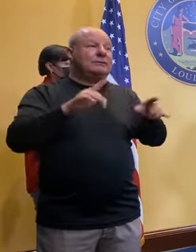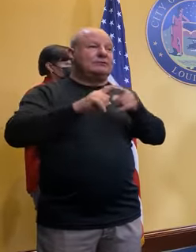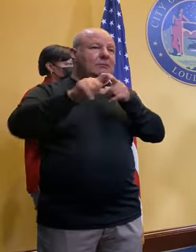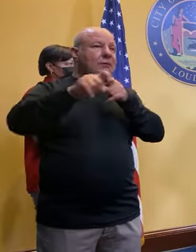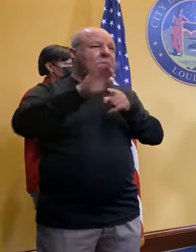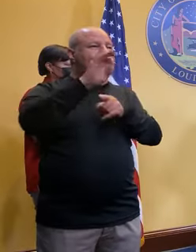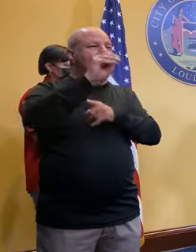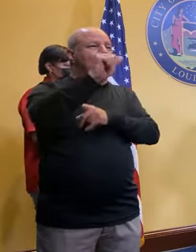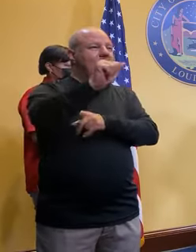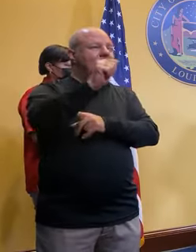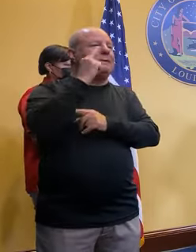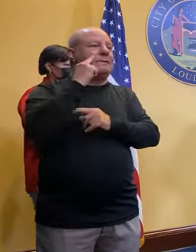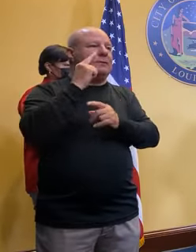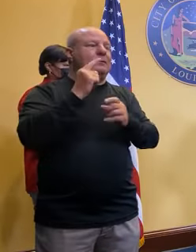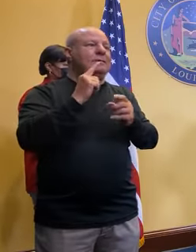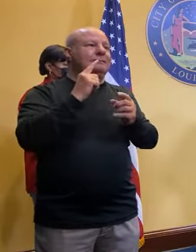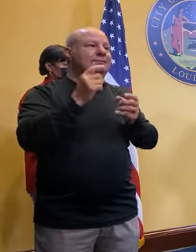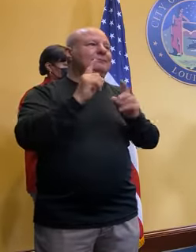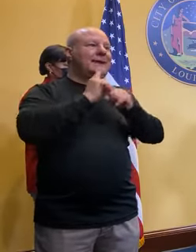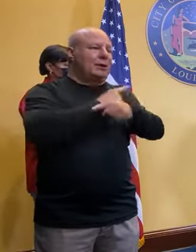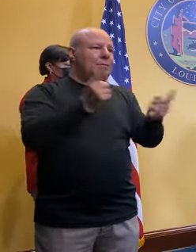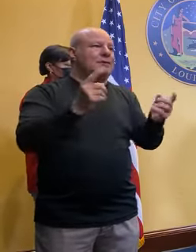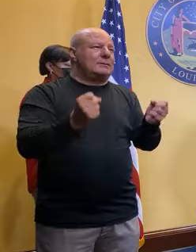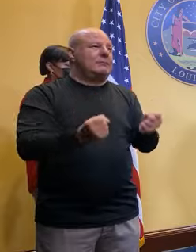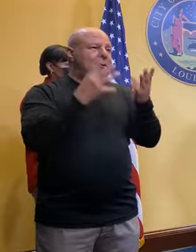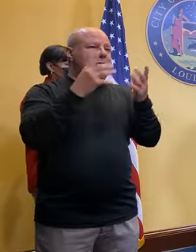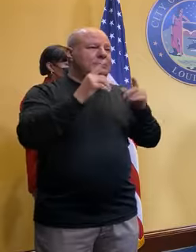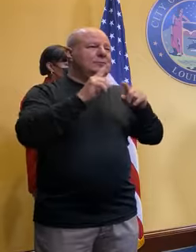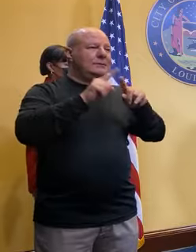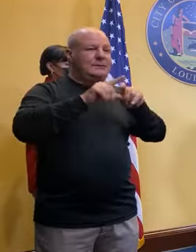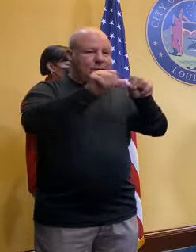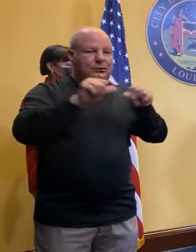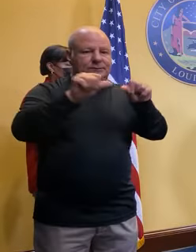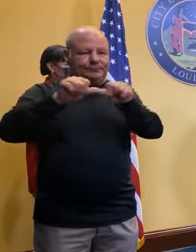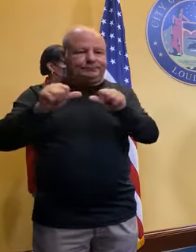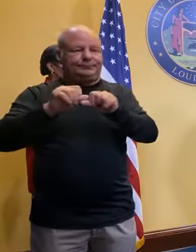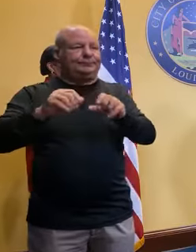potential declaration of multiple categories. Finally,